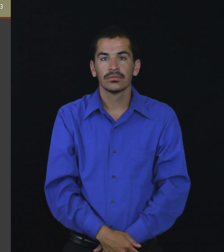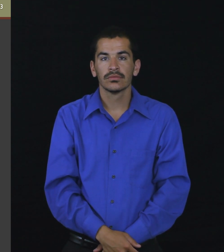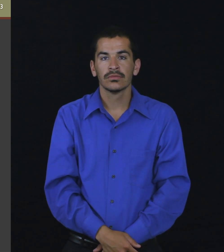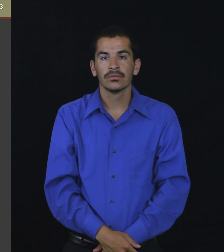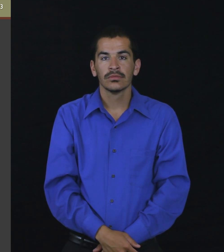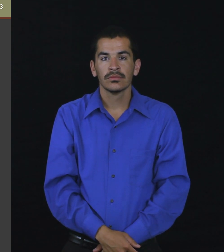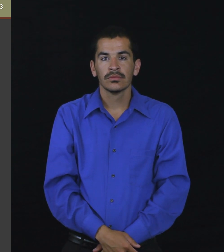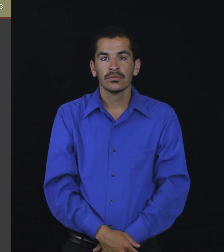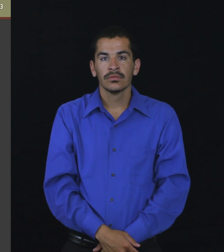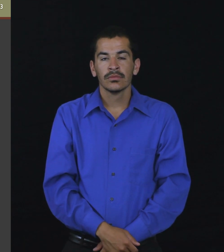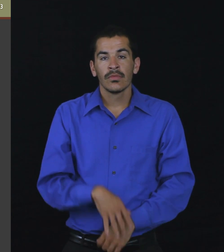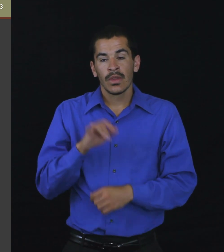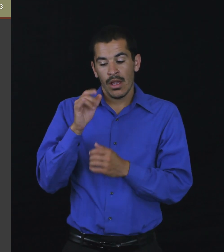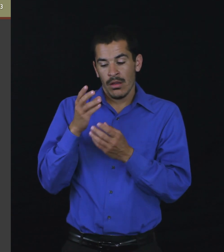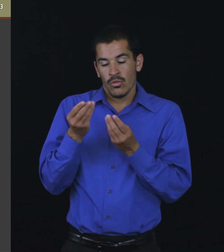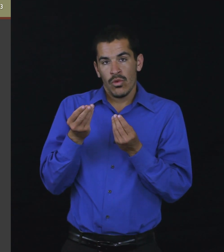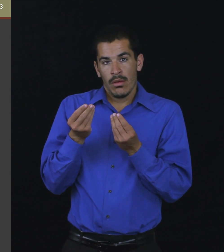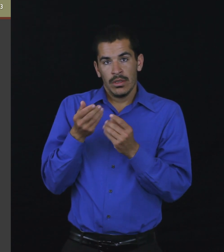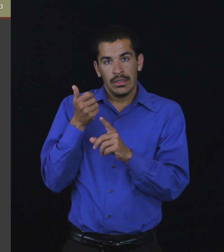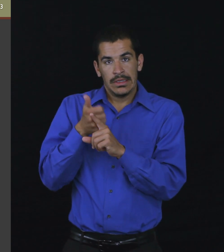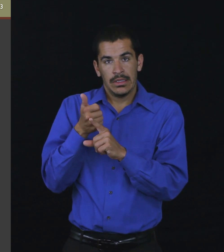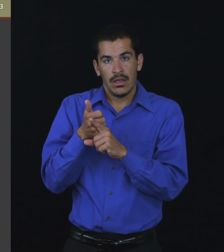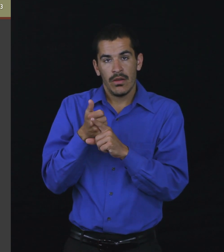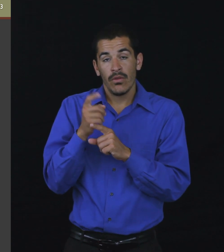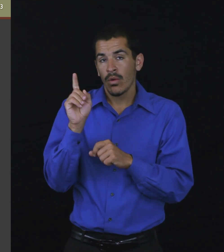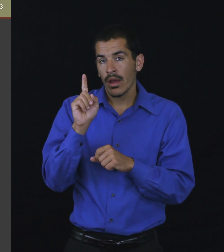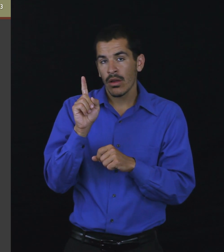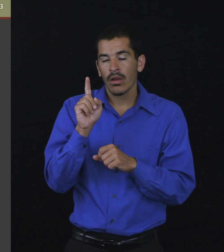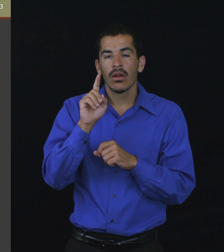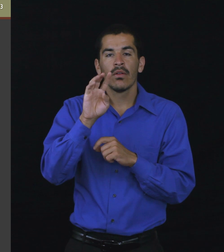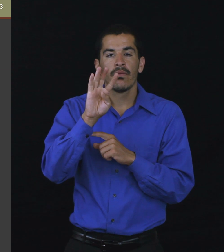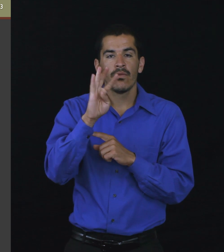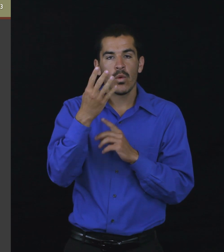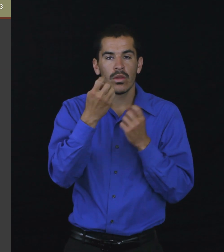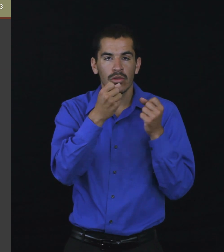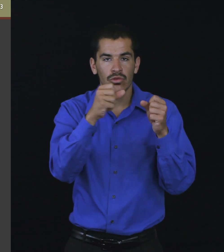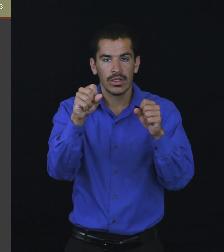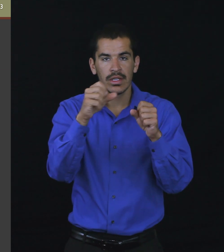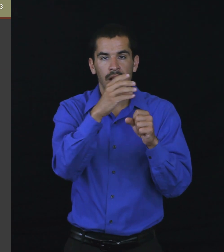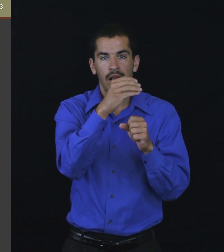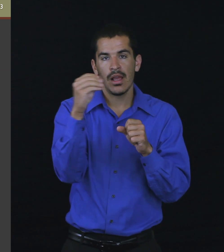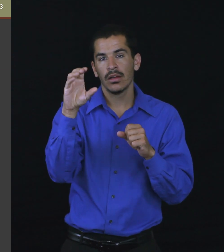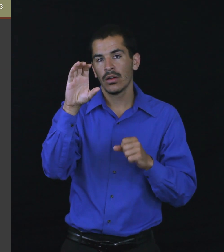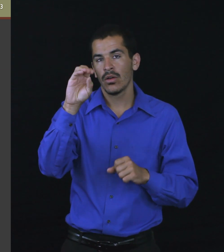The property is located at 4th Street and Cole Avenue.